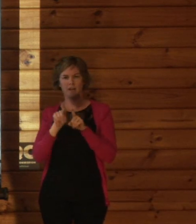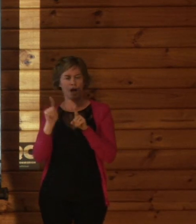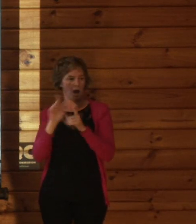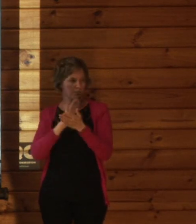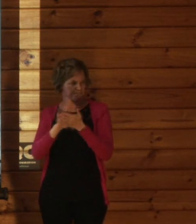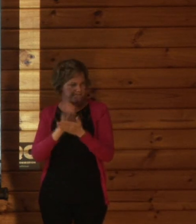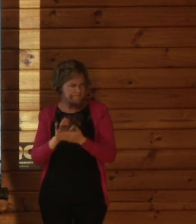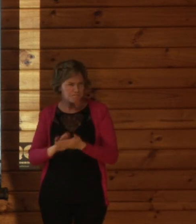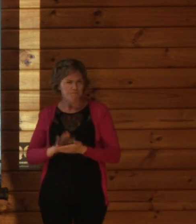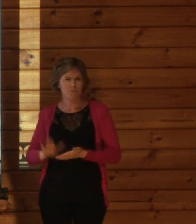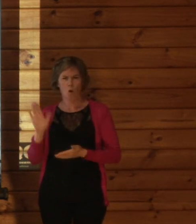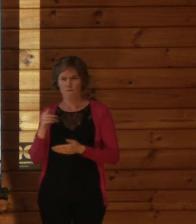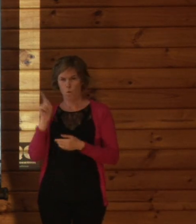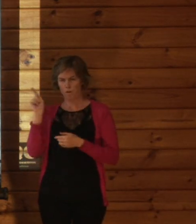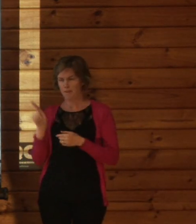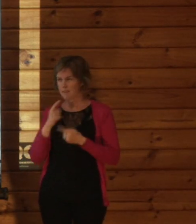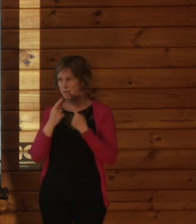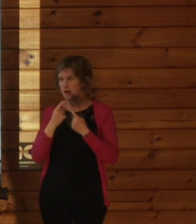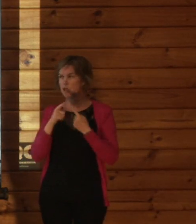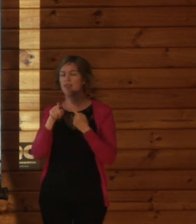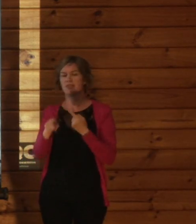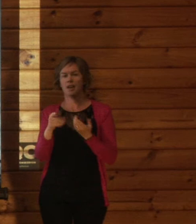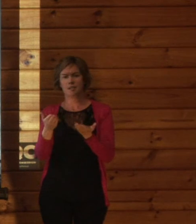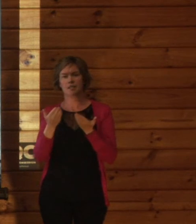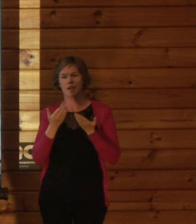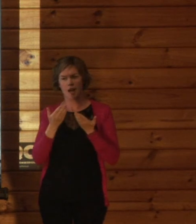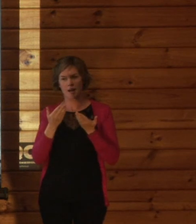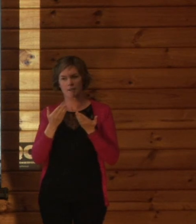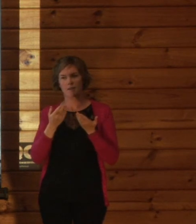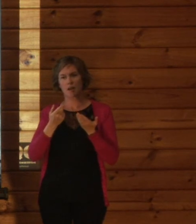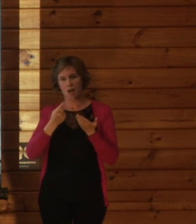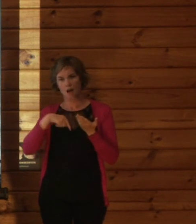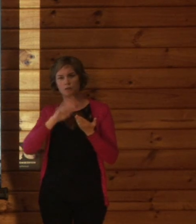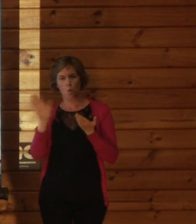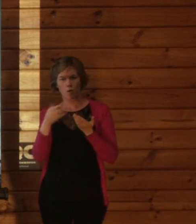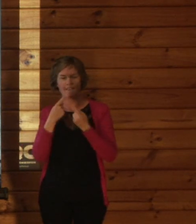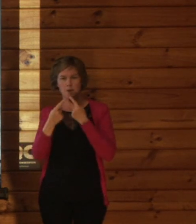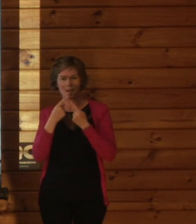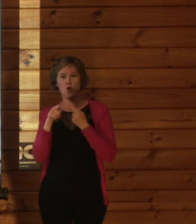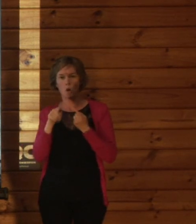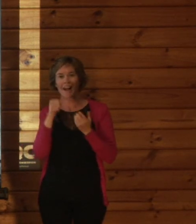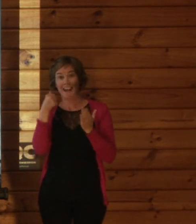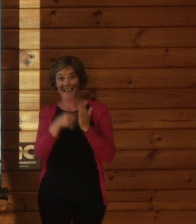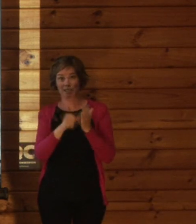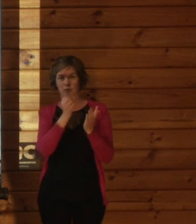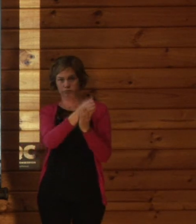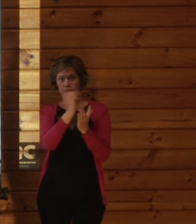answers that have been going out in the letters this week, the yes, no, and the sorry, it's very complex, we're still working on it. So